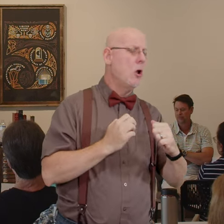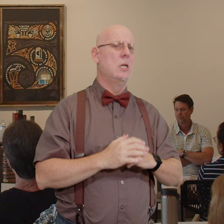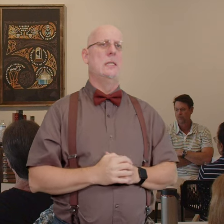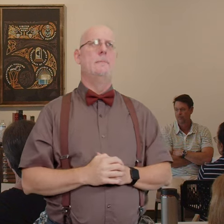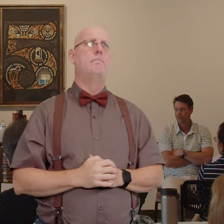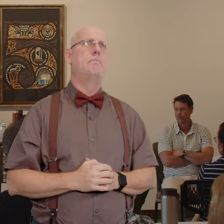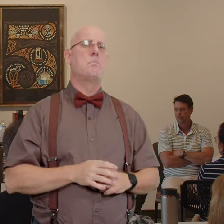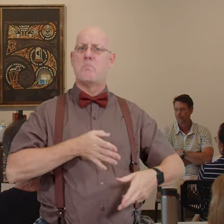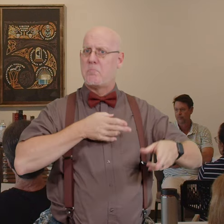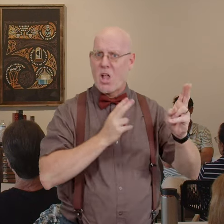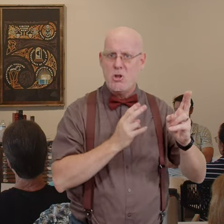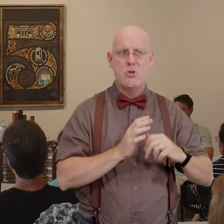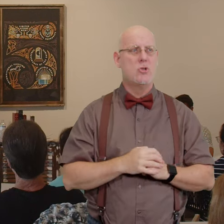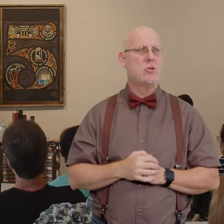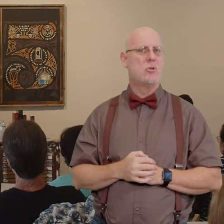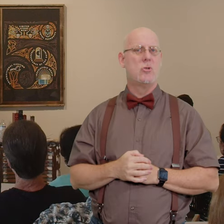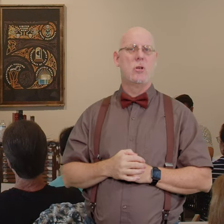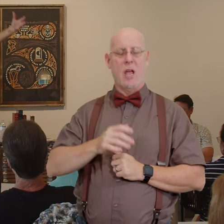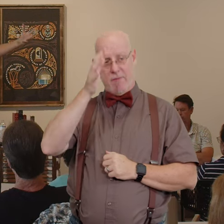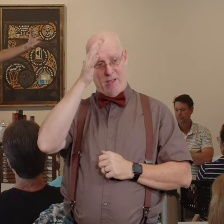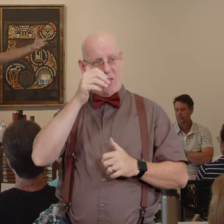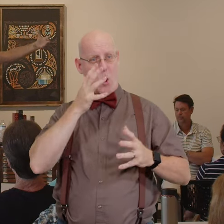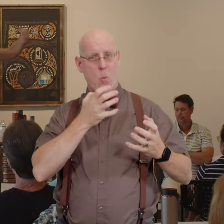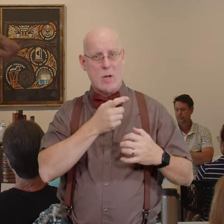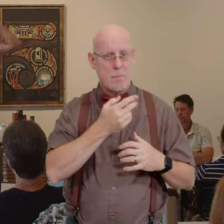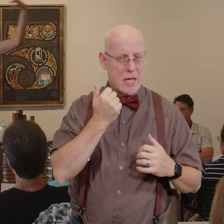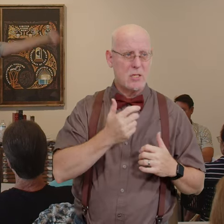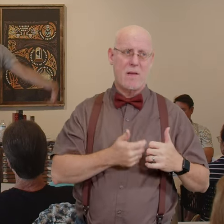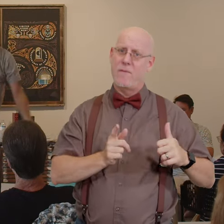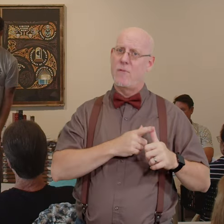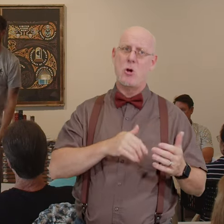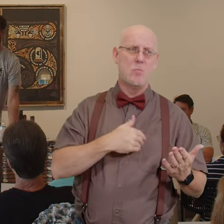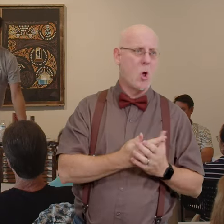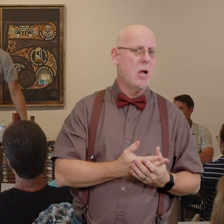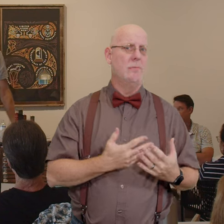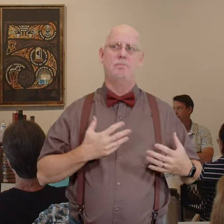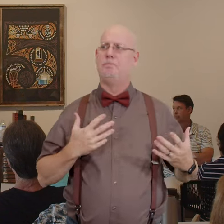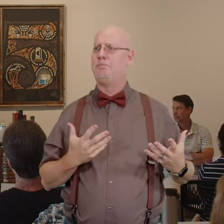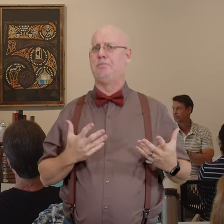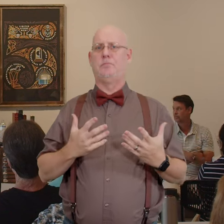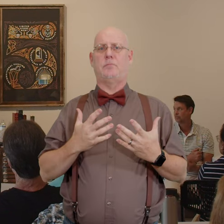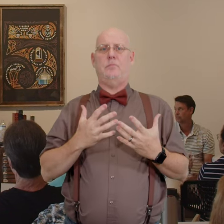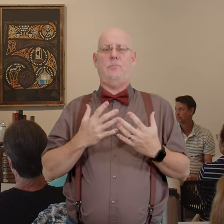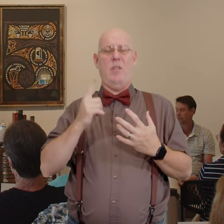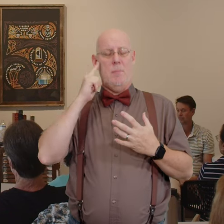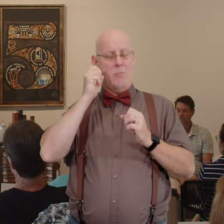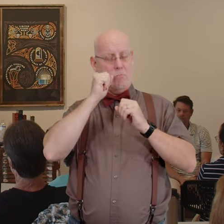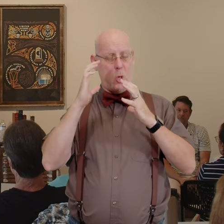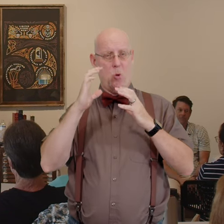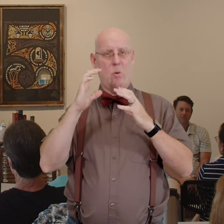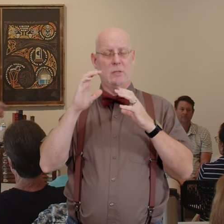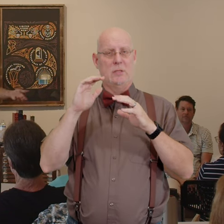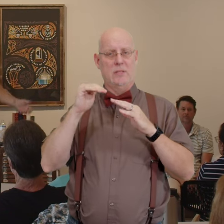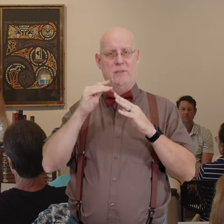stronger. He's a hunter. He's favored by his father. He's the firstborn. And so it's pretty mind-blowing